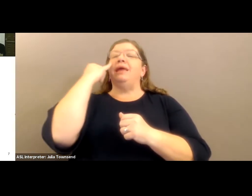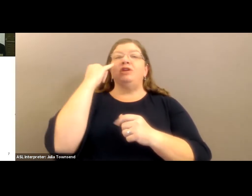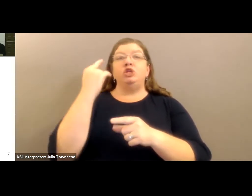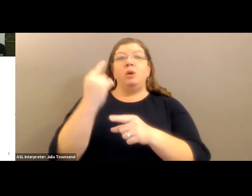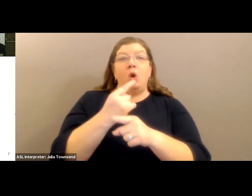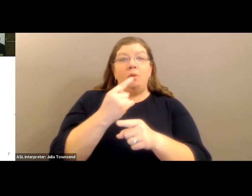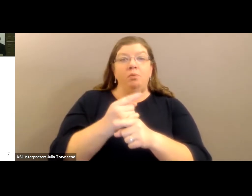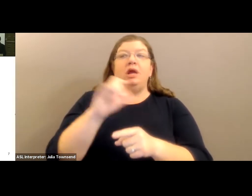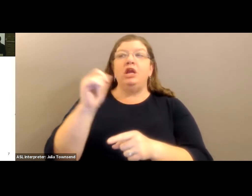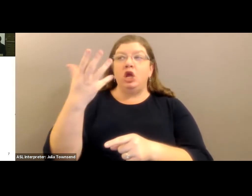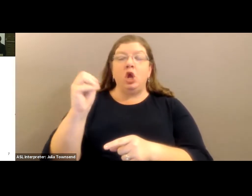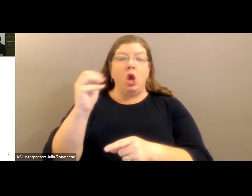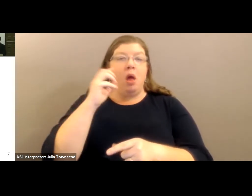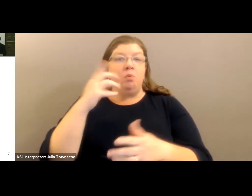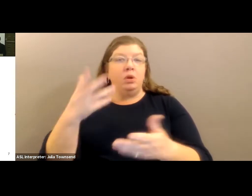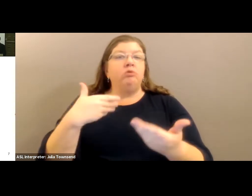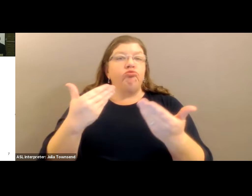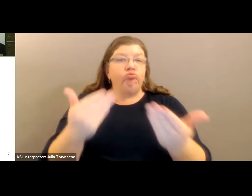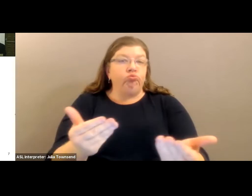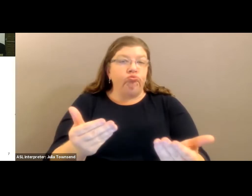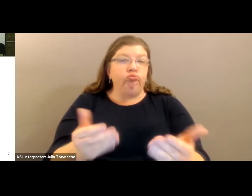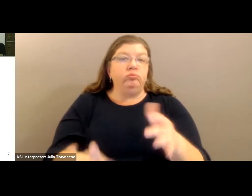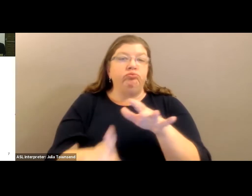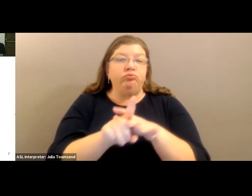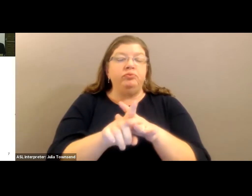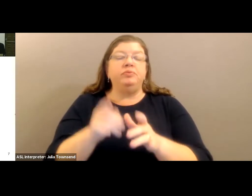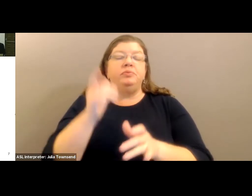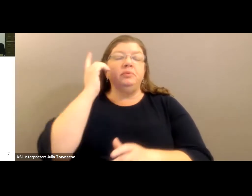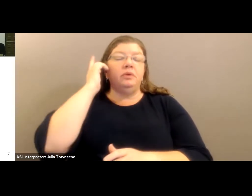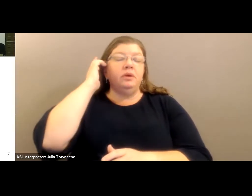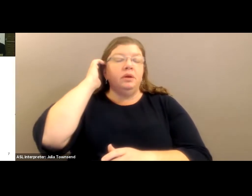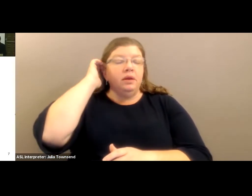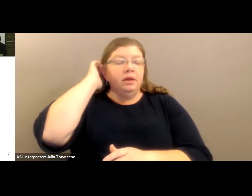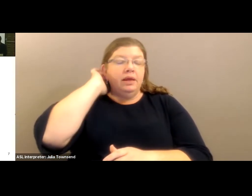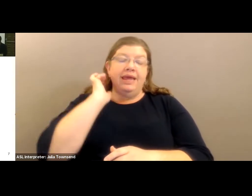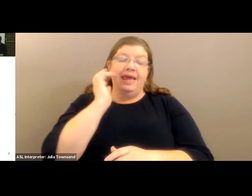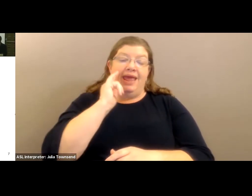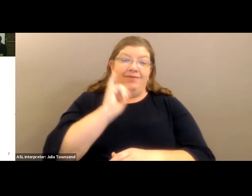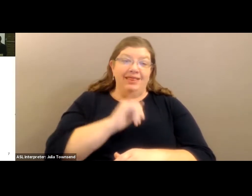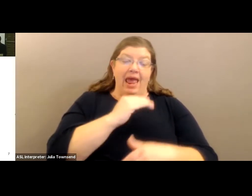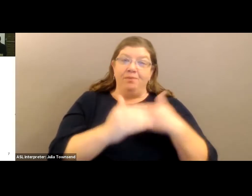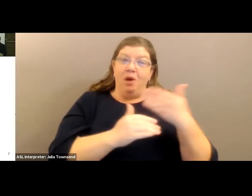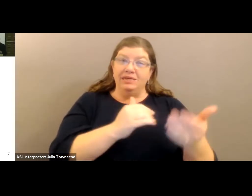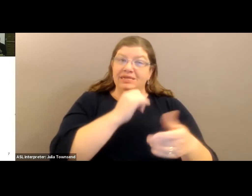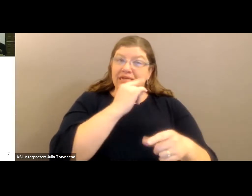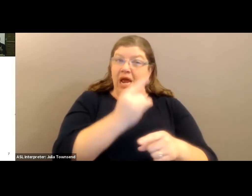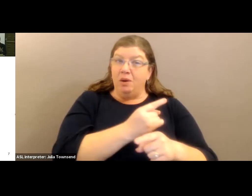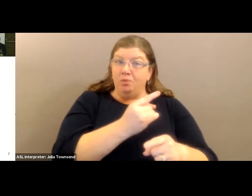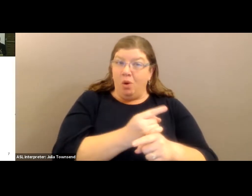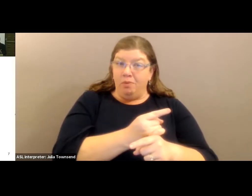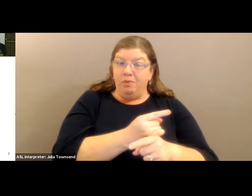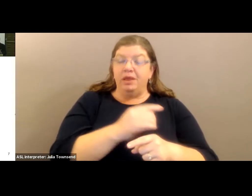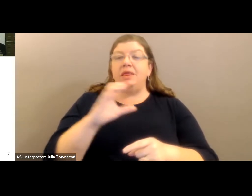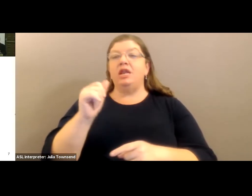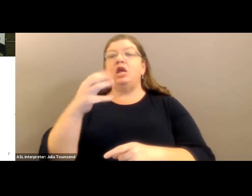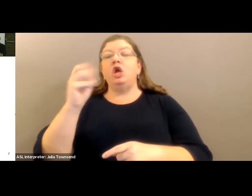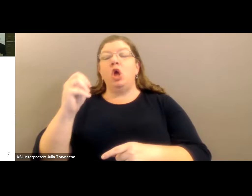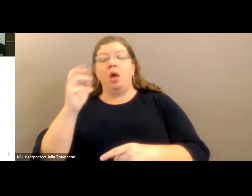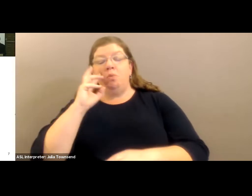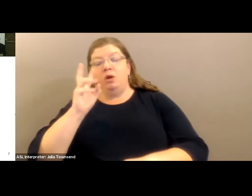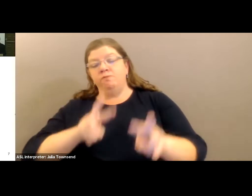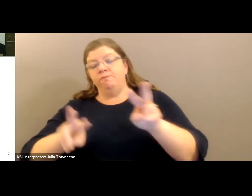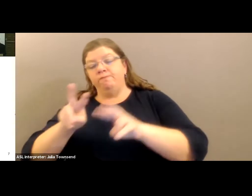step in. If it's not appropriate for them to go to the MTSS process, then CALM will triage